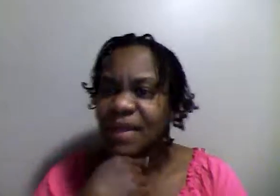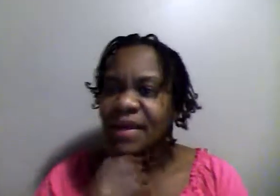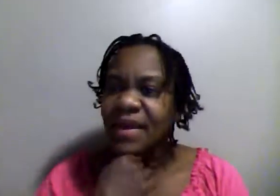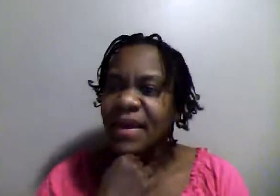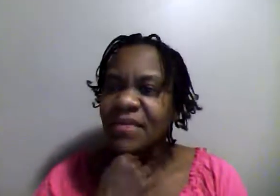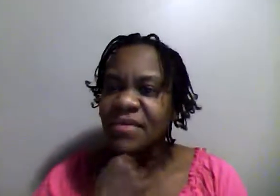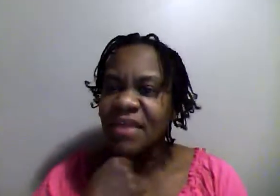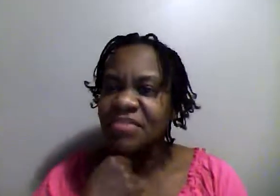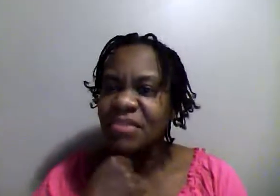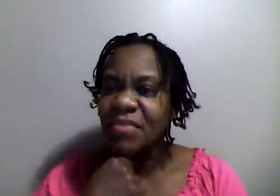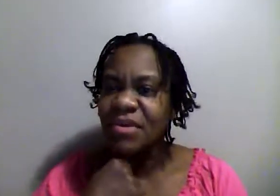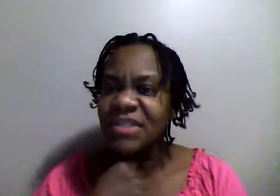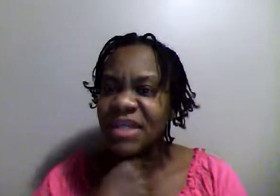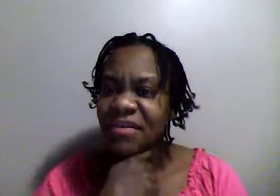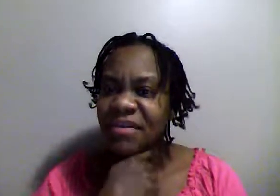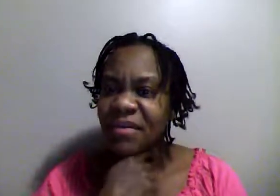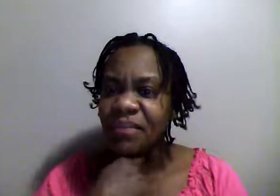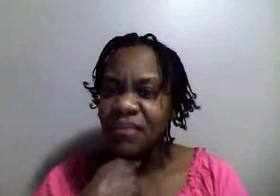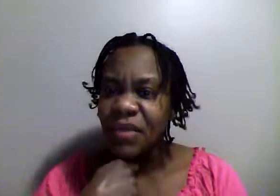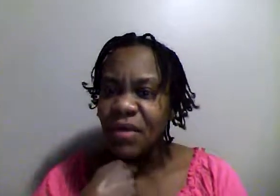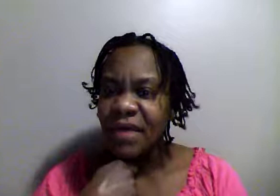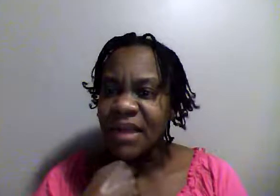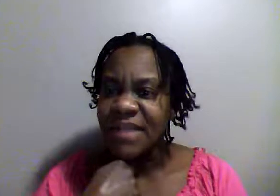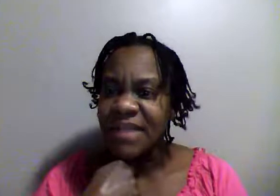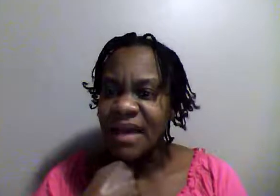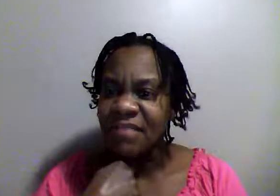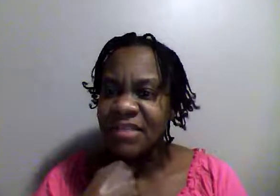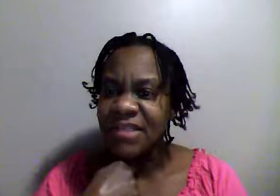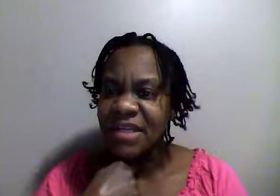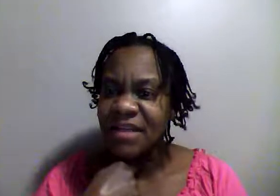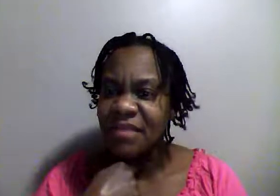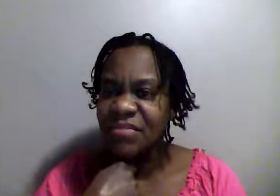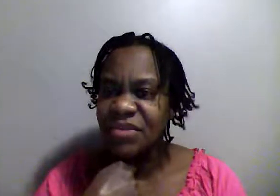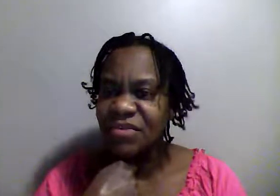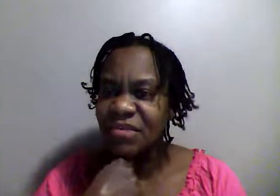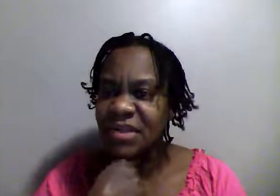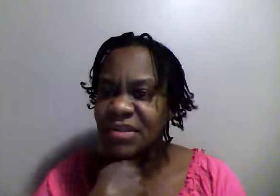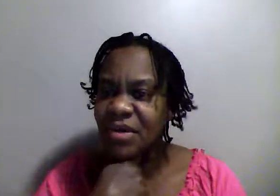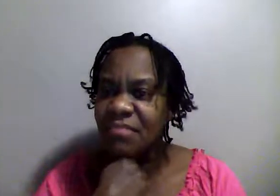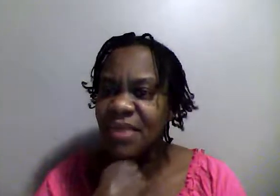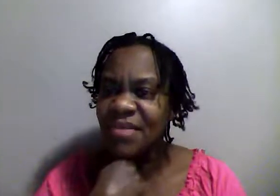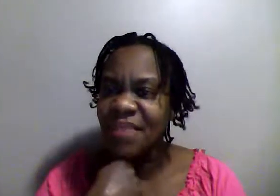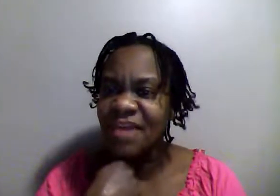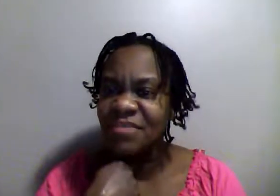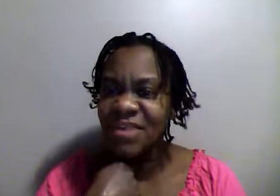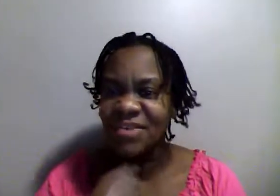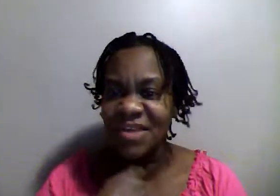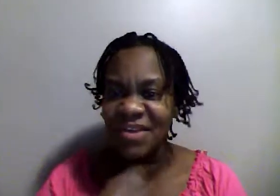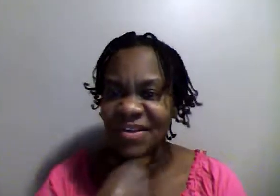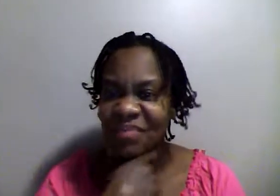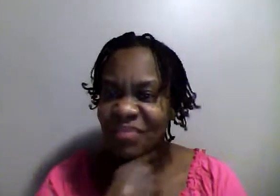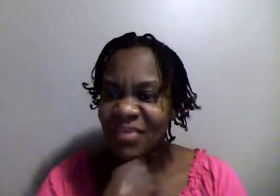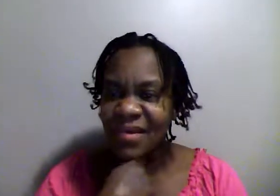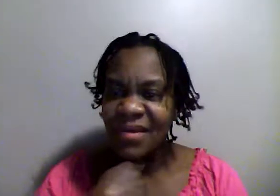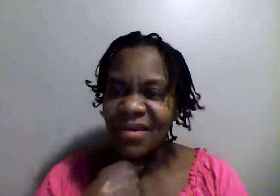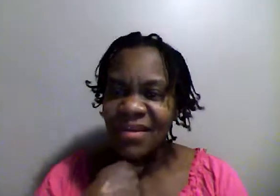I don't have chipmunks either, or at least I haven't seen them. Squirrels don't bother my tomato either. Yeah, that's